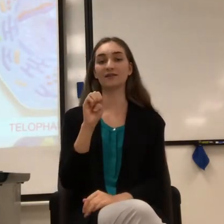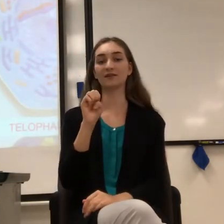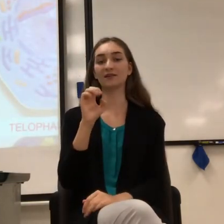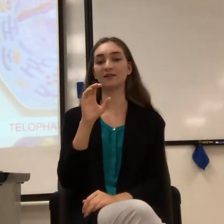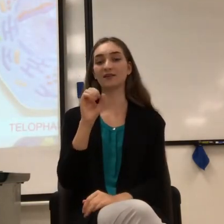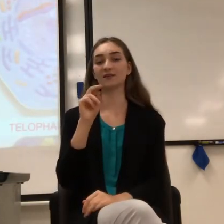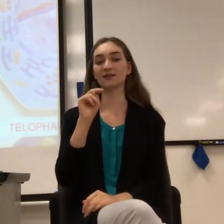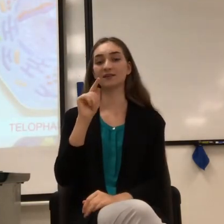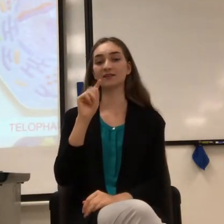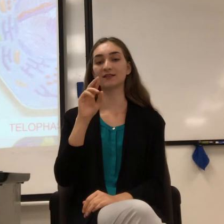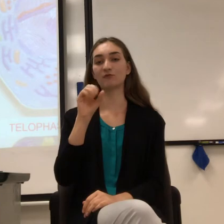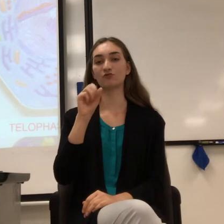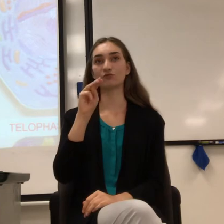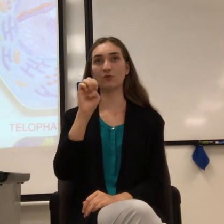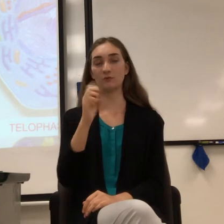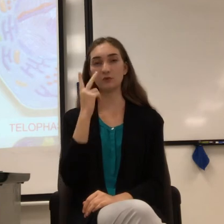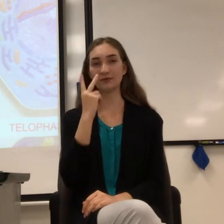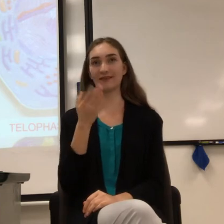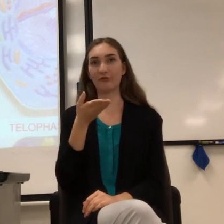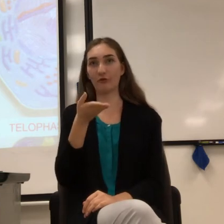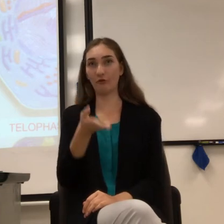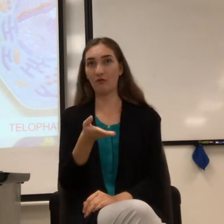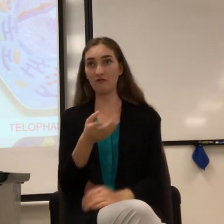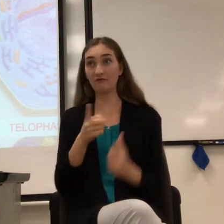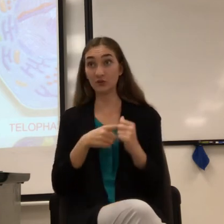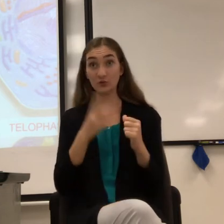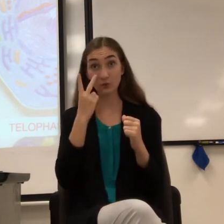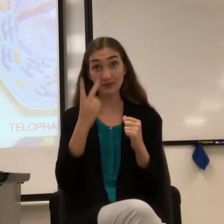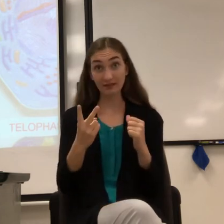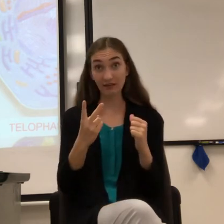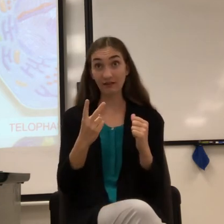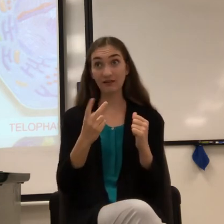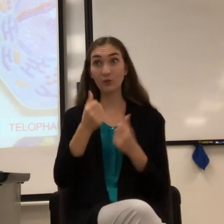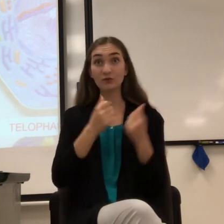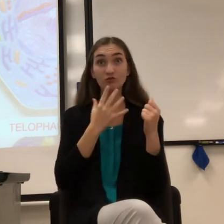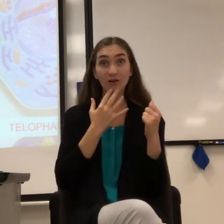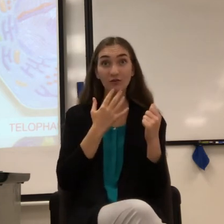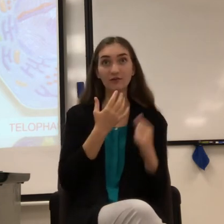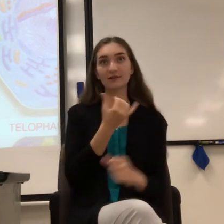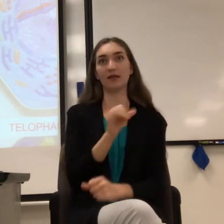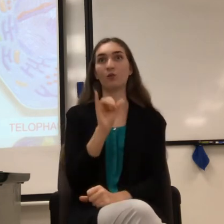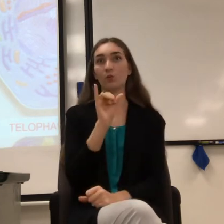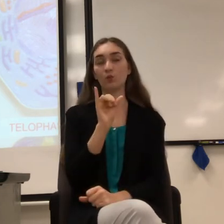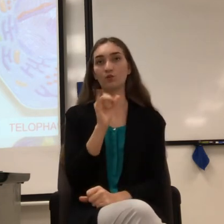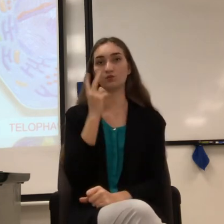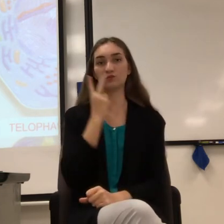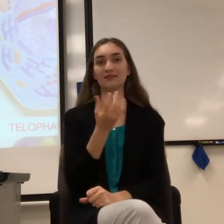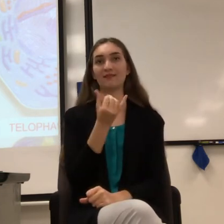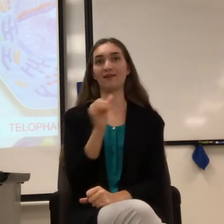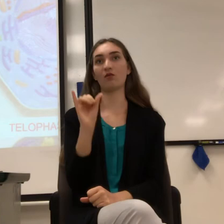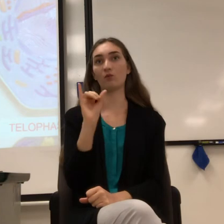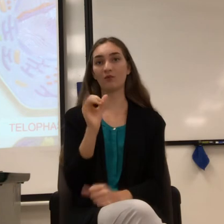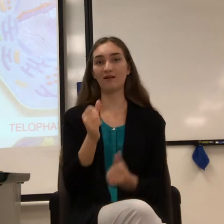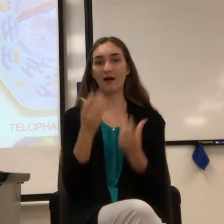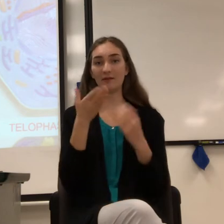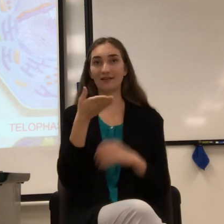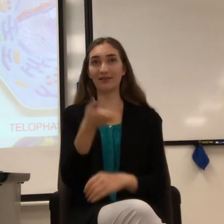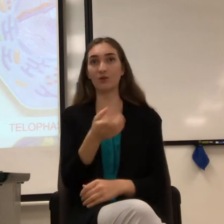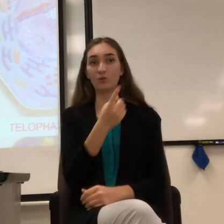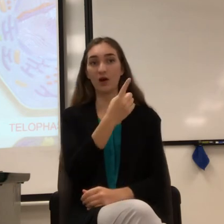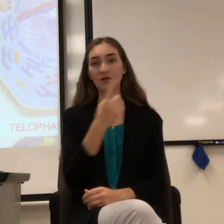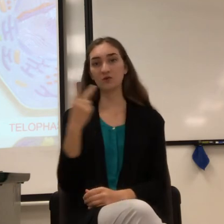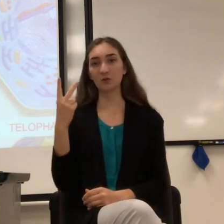you see here? First of all, do you see it? What color is it? Yellow. See the yellow? Yeah. How many are there? One or